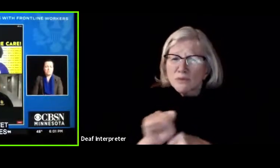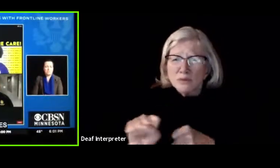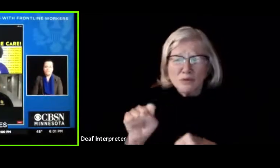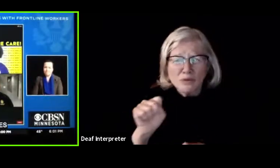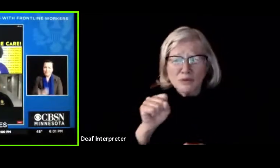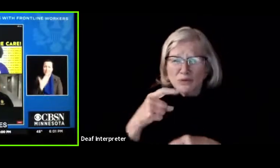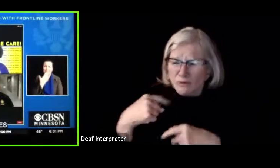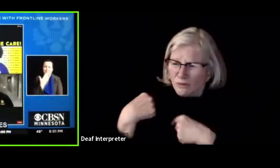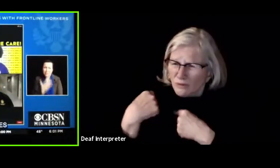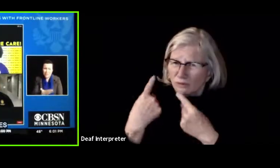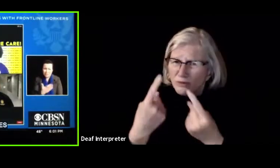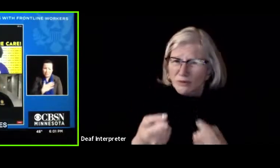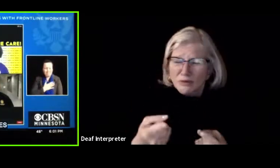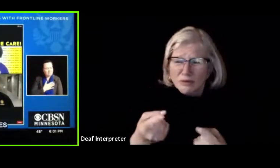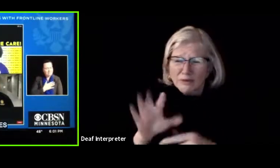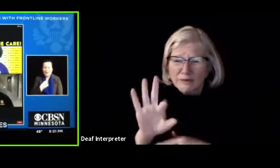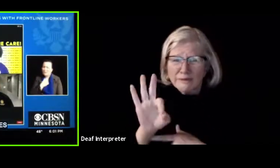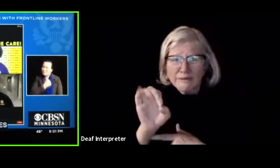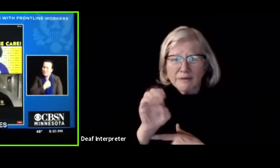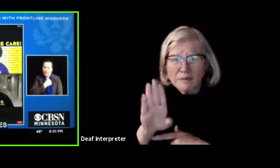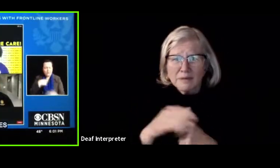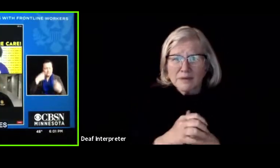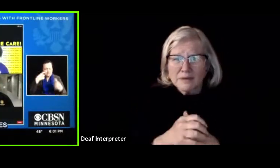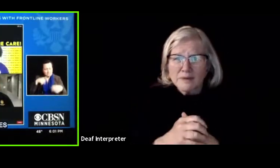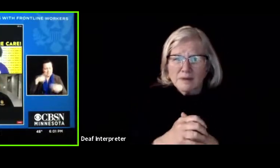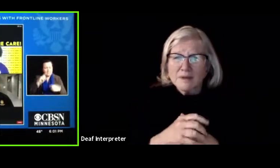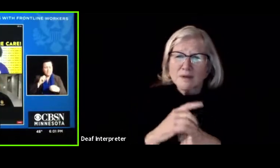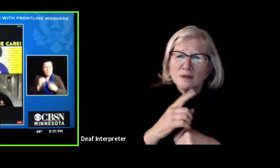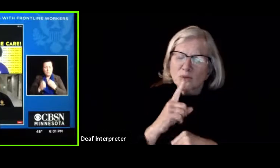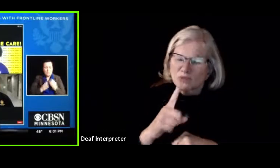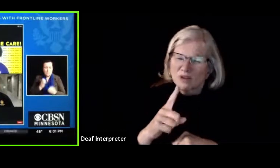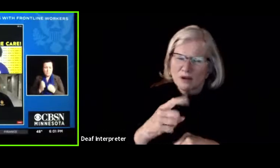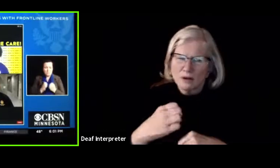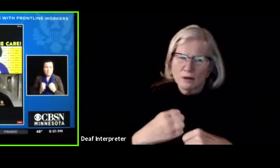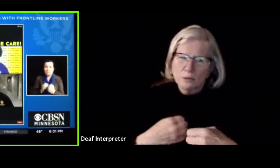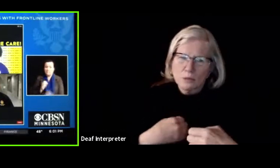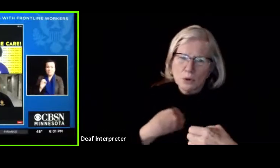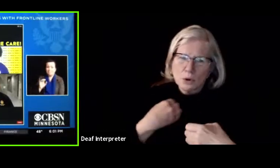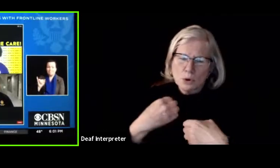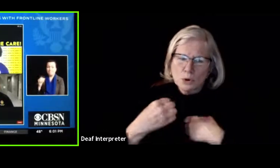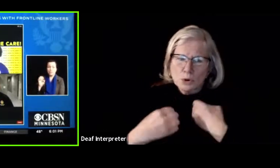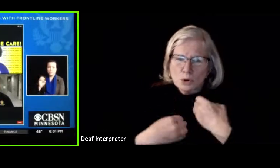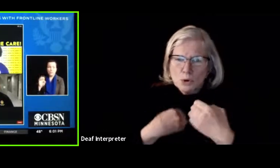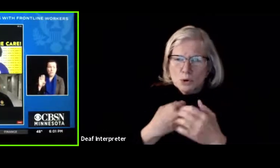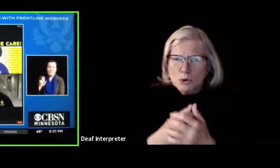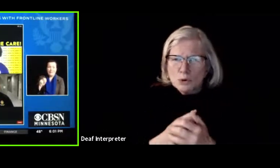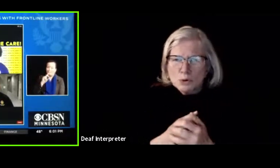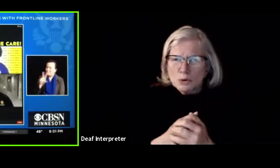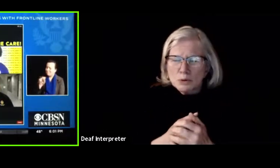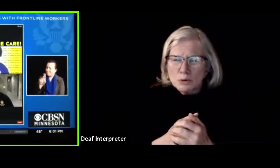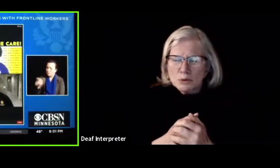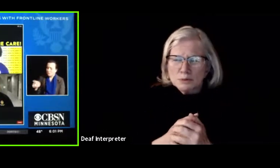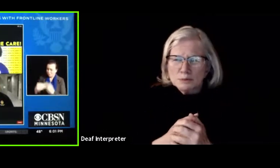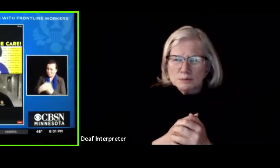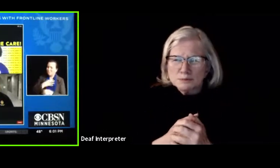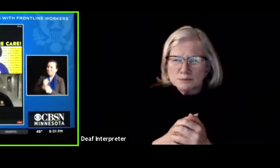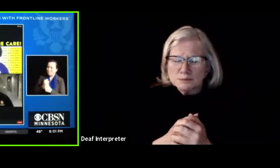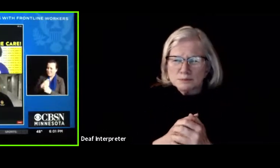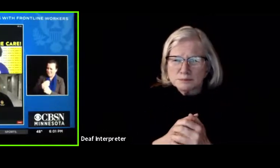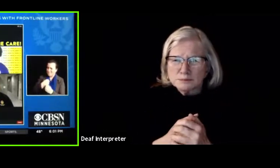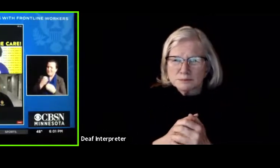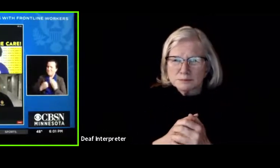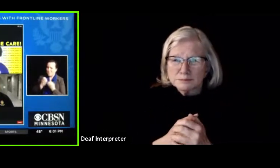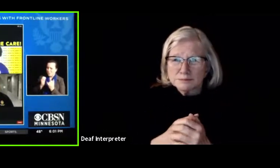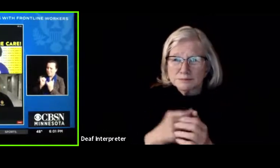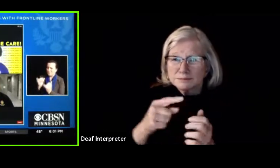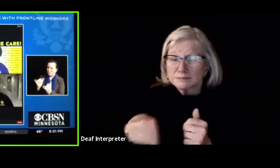I'm sorry, I'm so emotional. No. It's just. You got me emotional. Biden told workers that a priority for his team